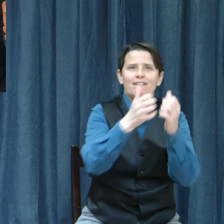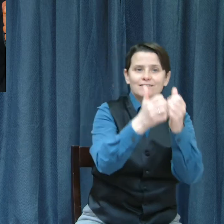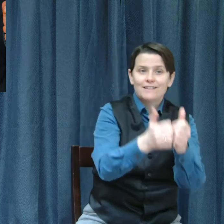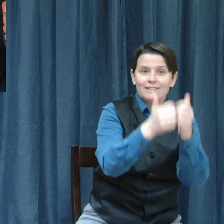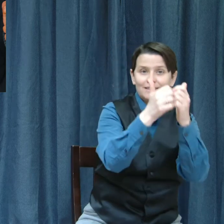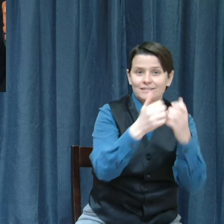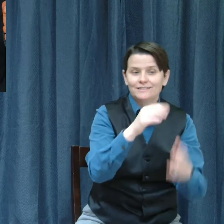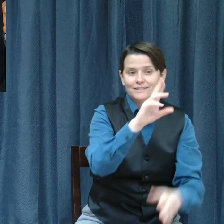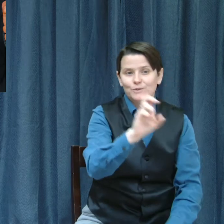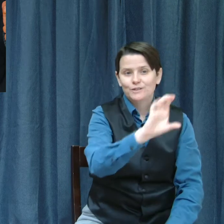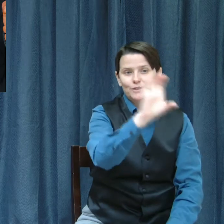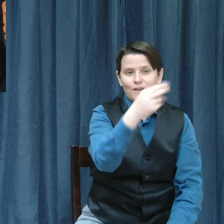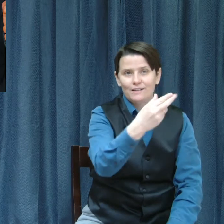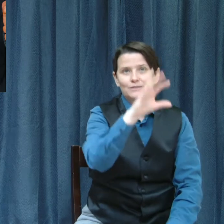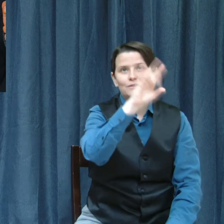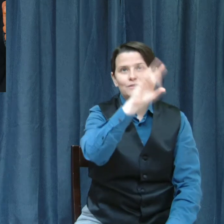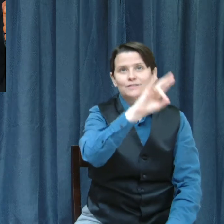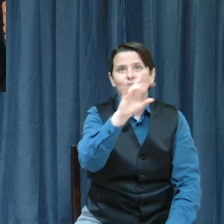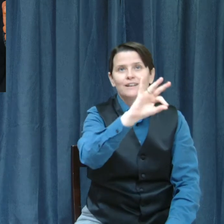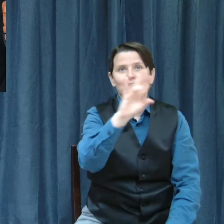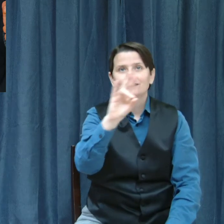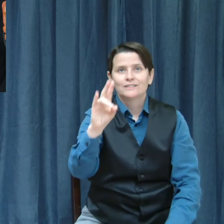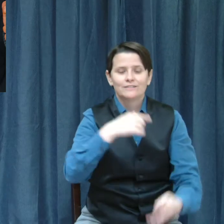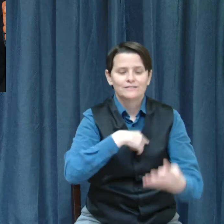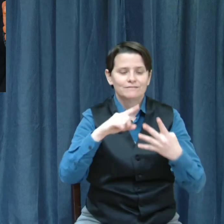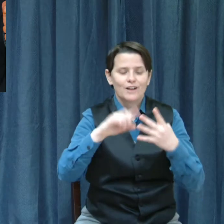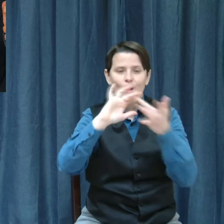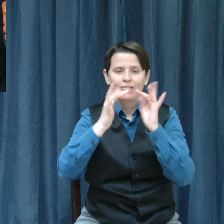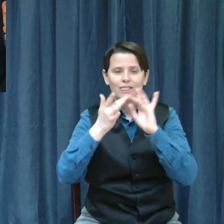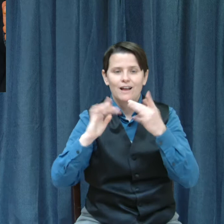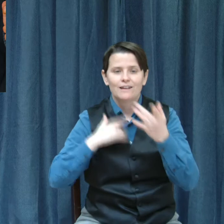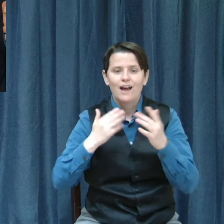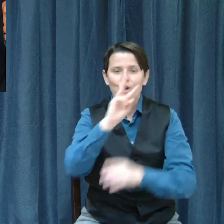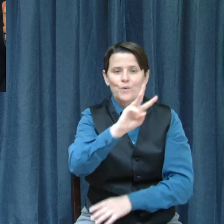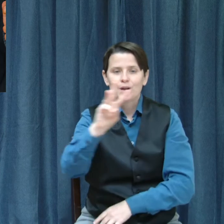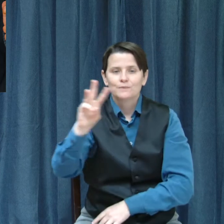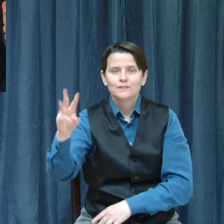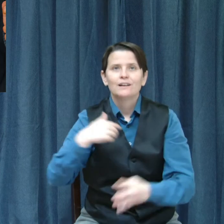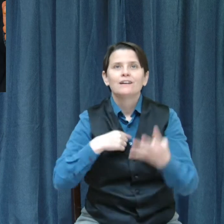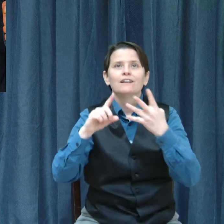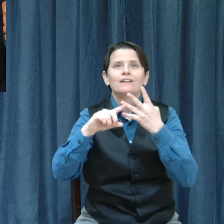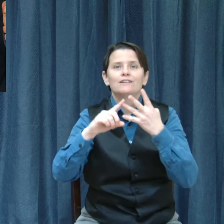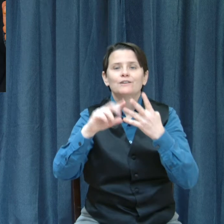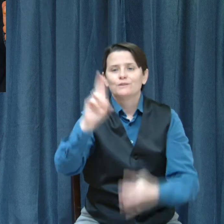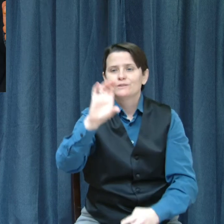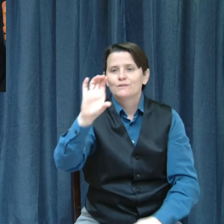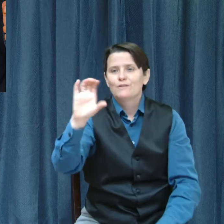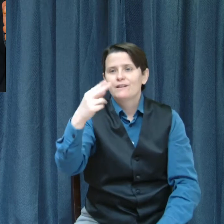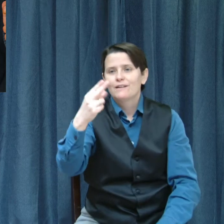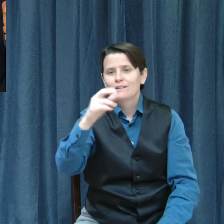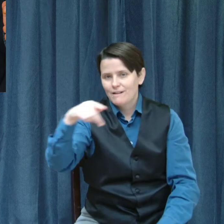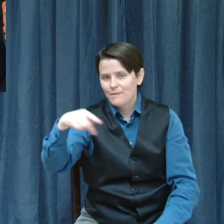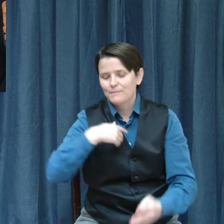77977. You can go online to the website. You can go to our UCOH app, or you can mail a check. And